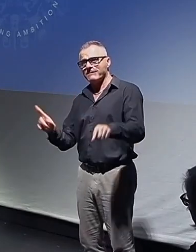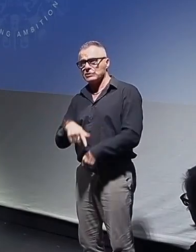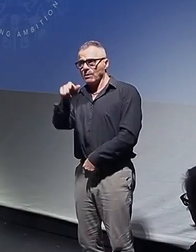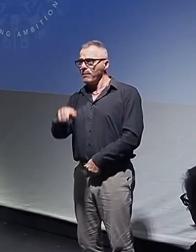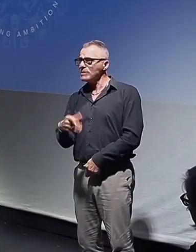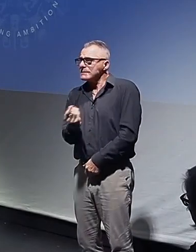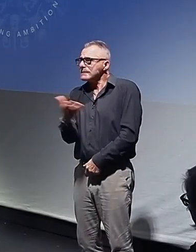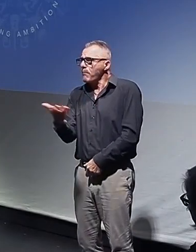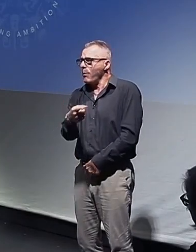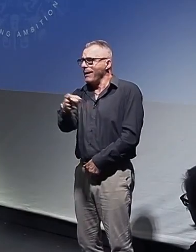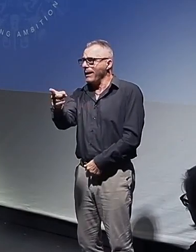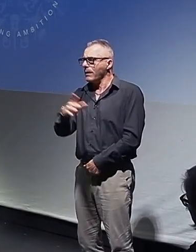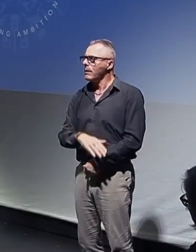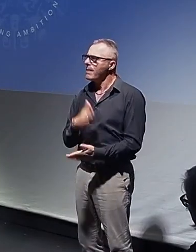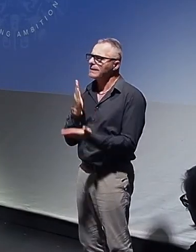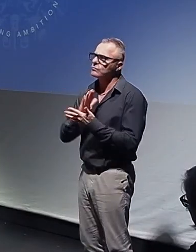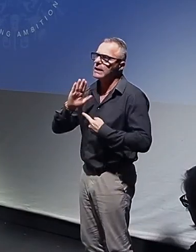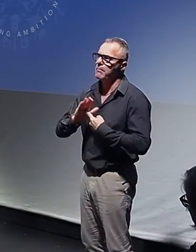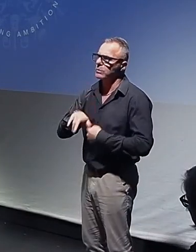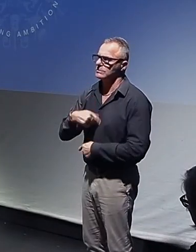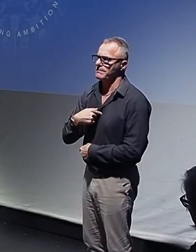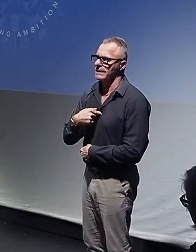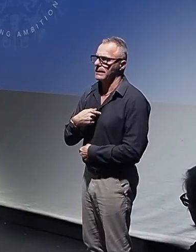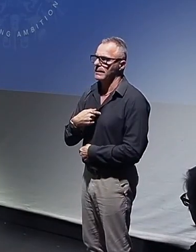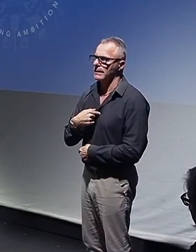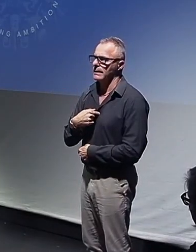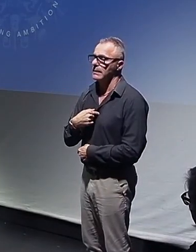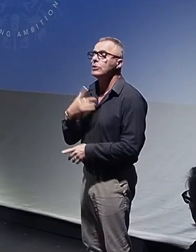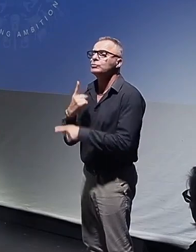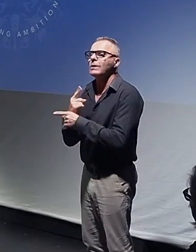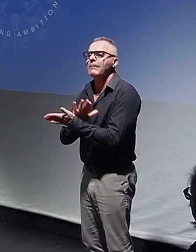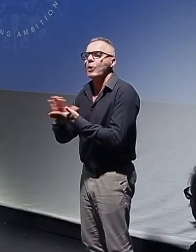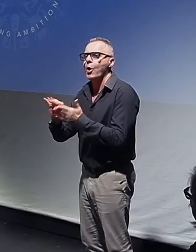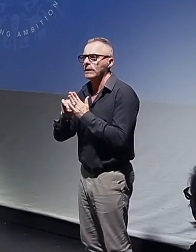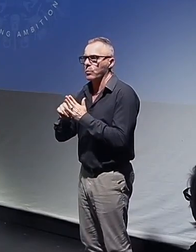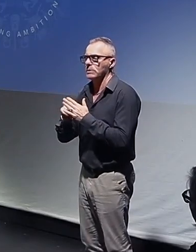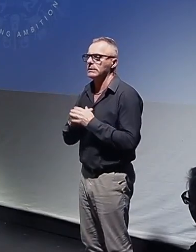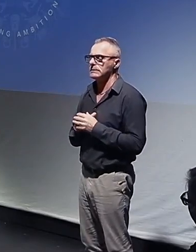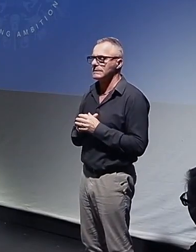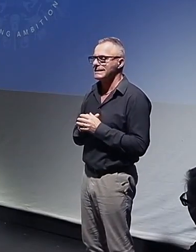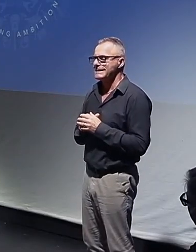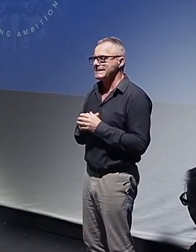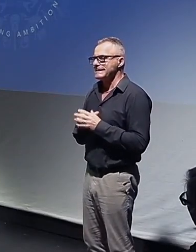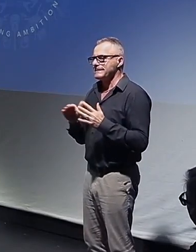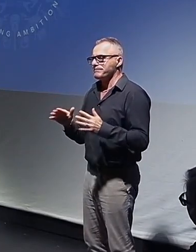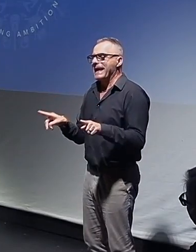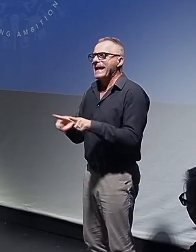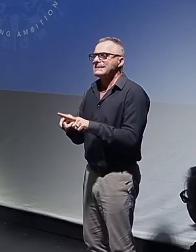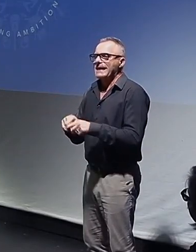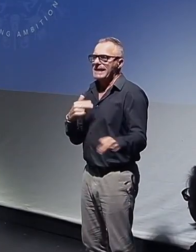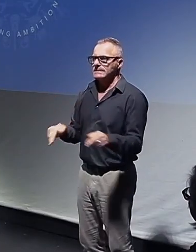somewhere, that's really, really important. And to go back to your question about Hollywood, it's like the